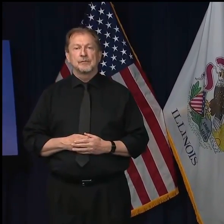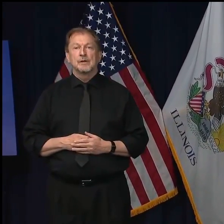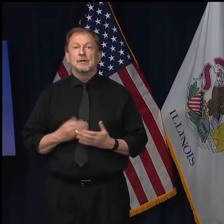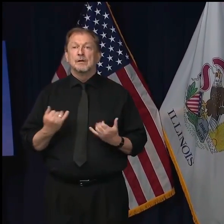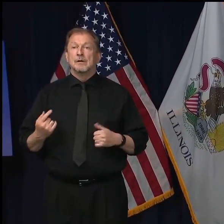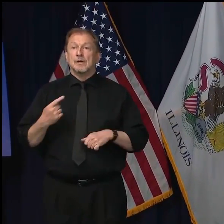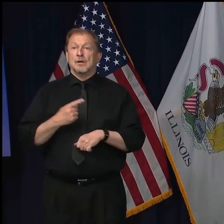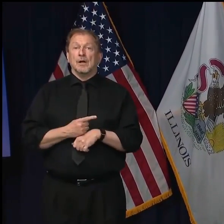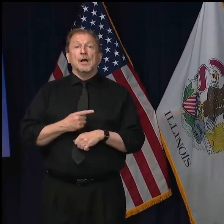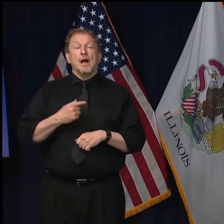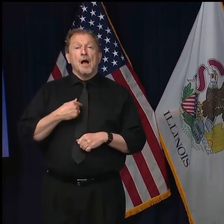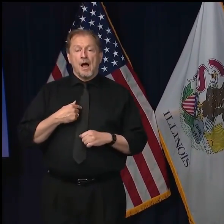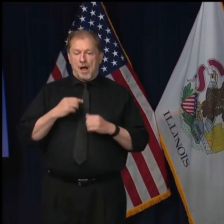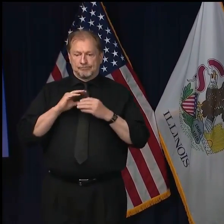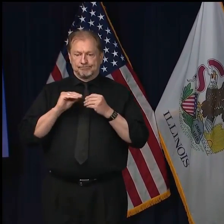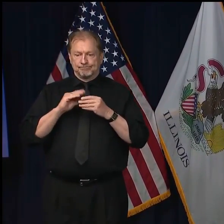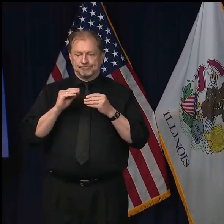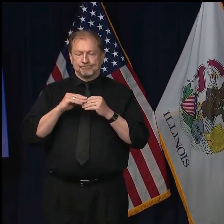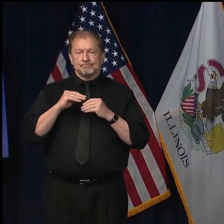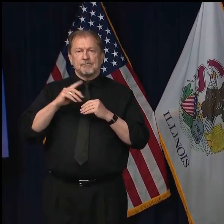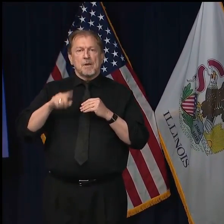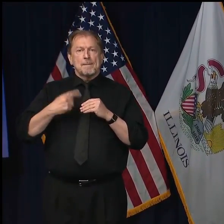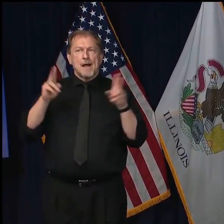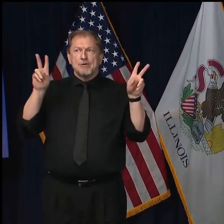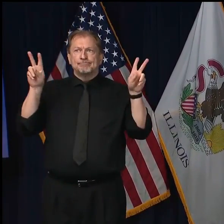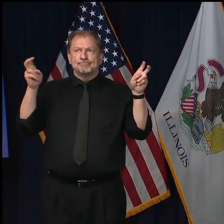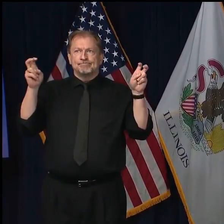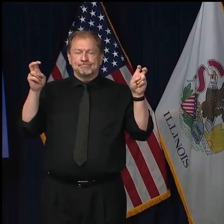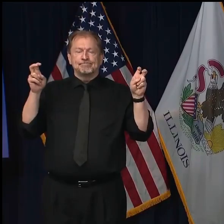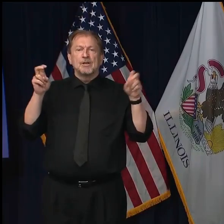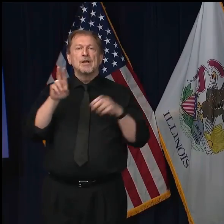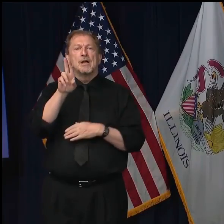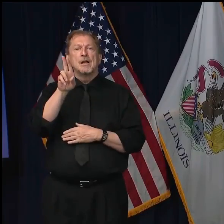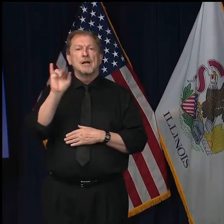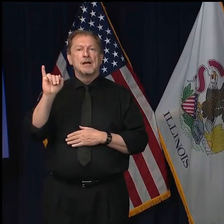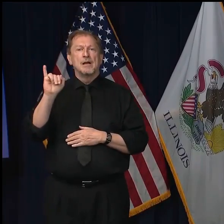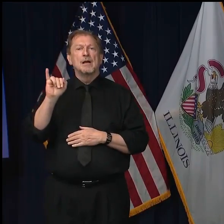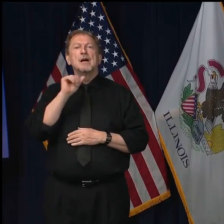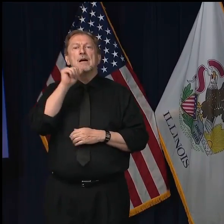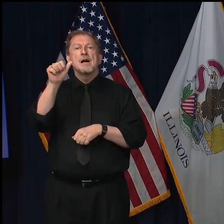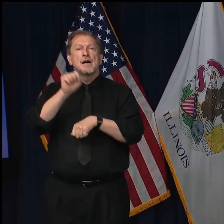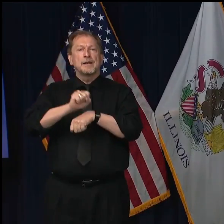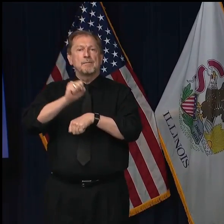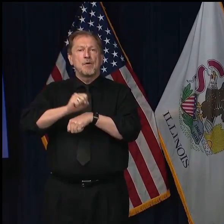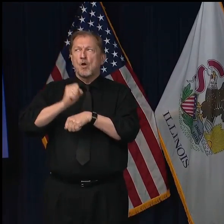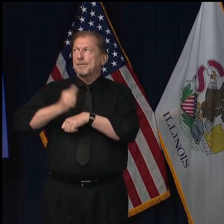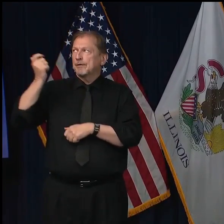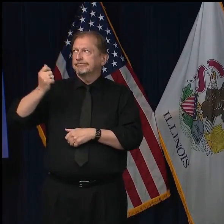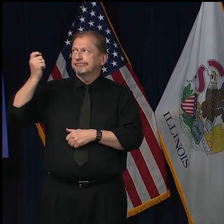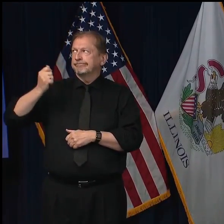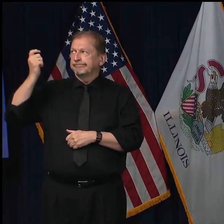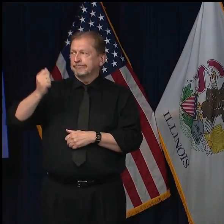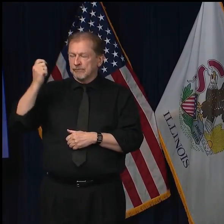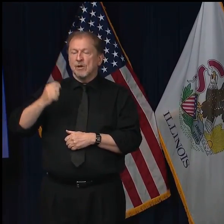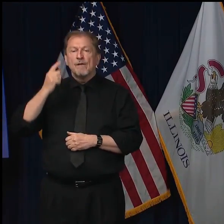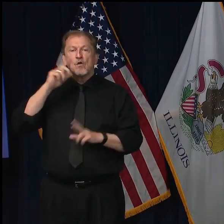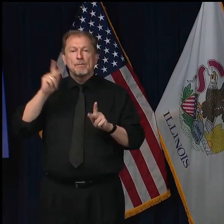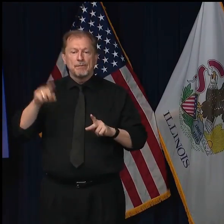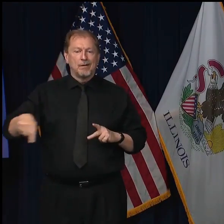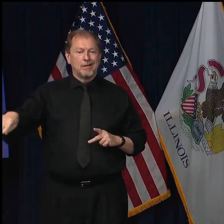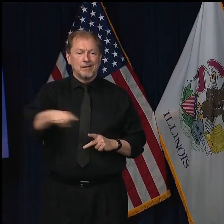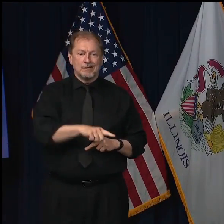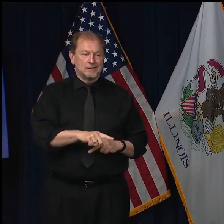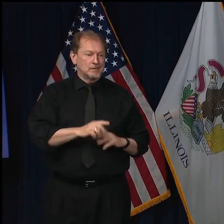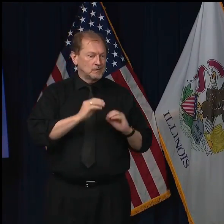Today I want to update you on our work to get unemployment benefits to the unprecedented number of